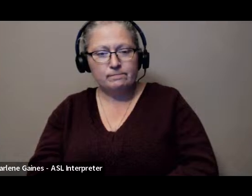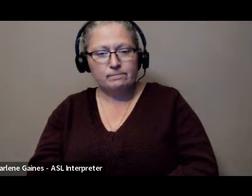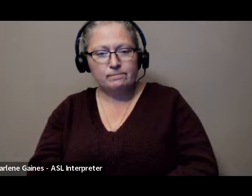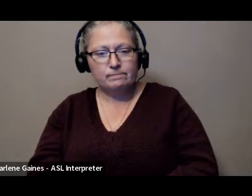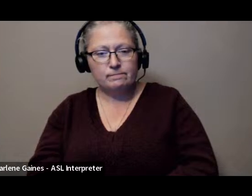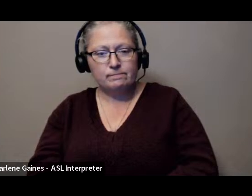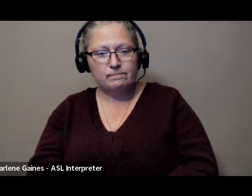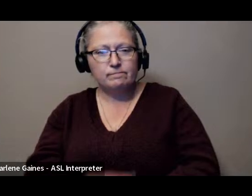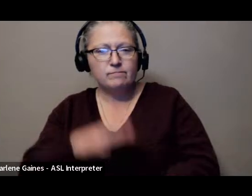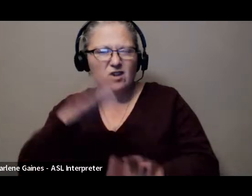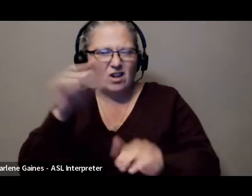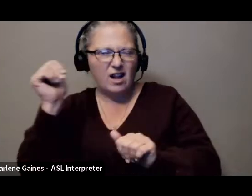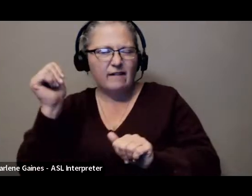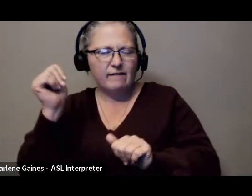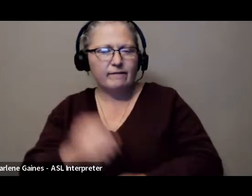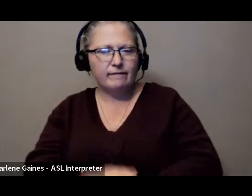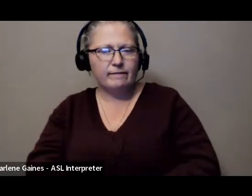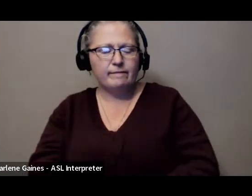You can go.